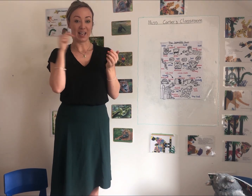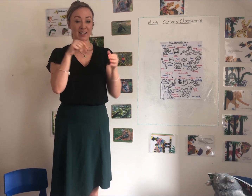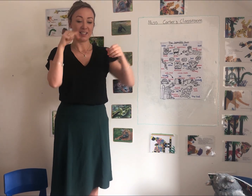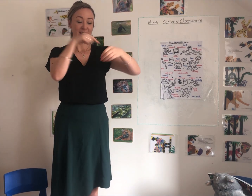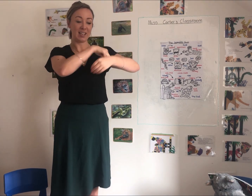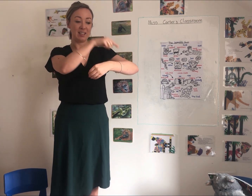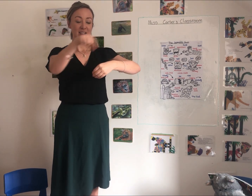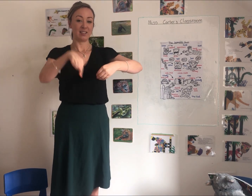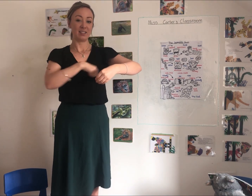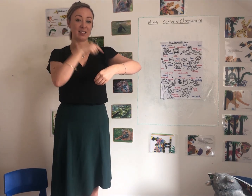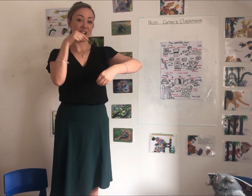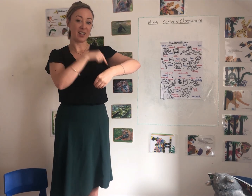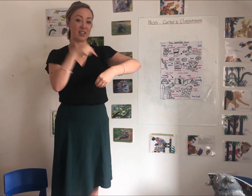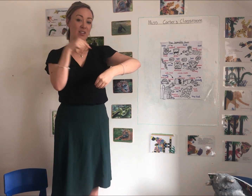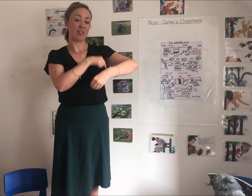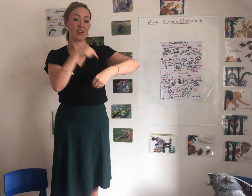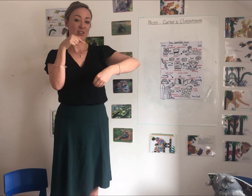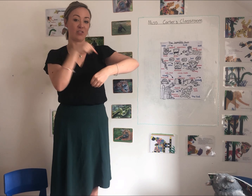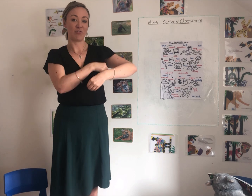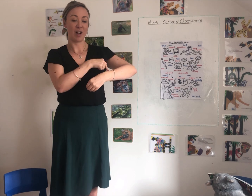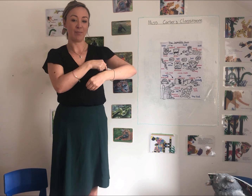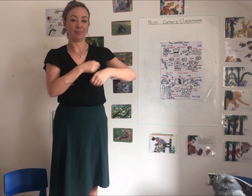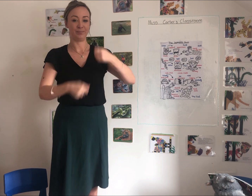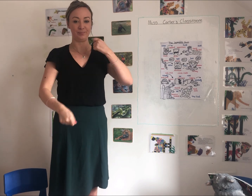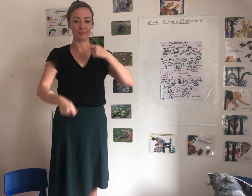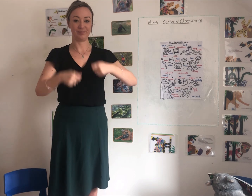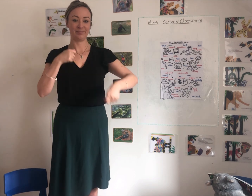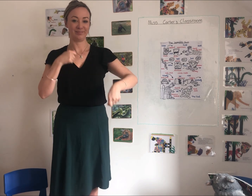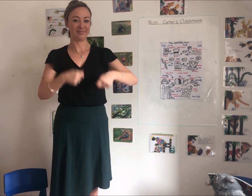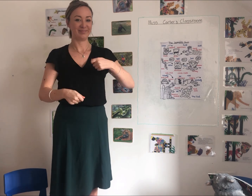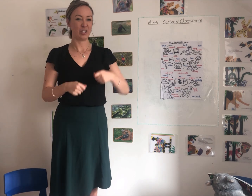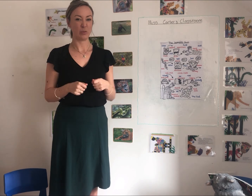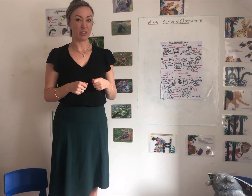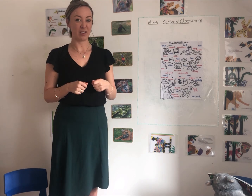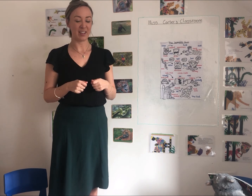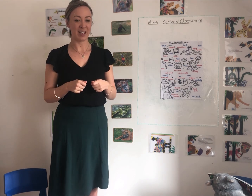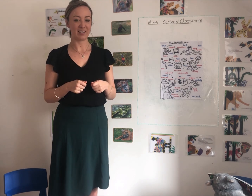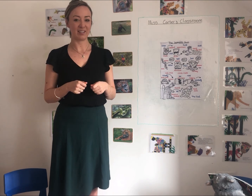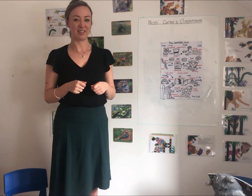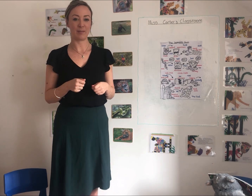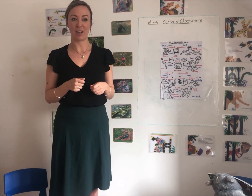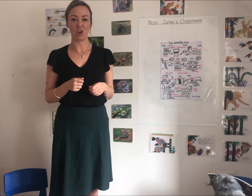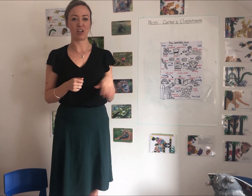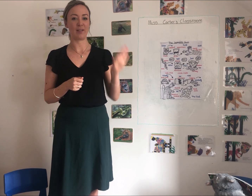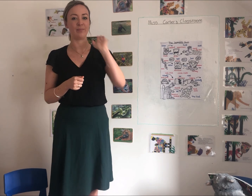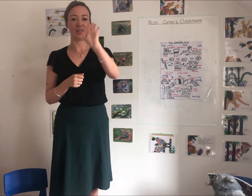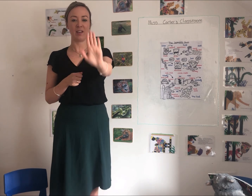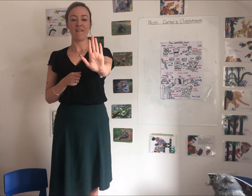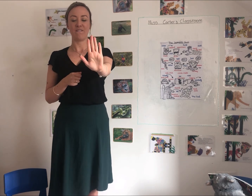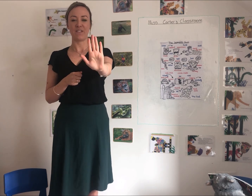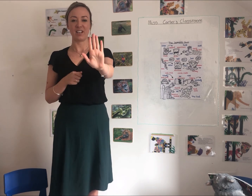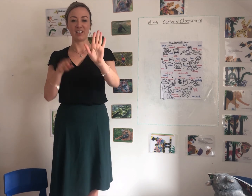get inside the drum. Shall we try that? It's a bit longer.